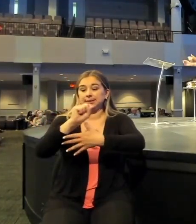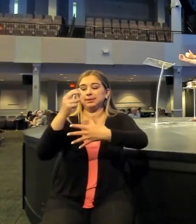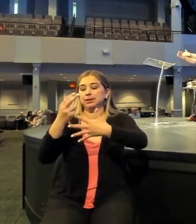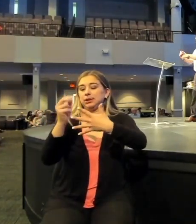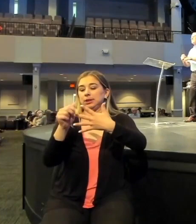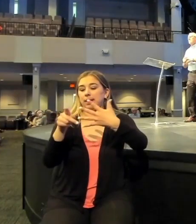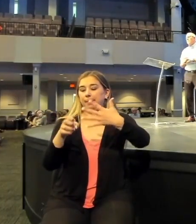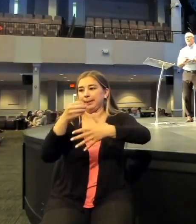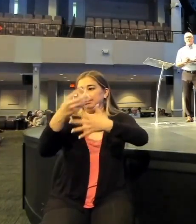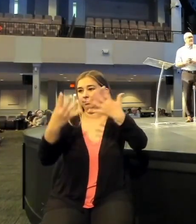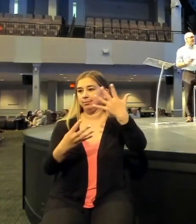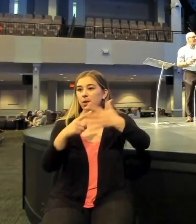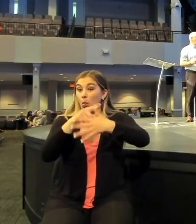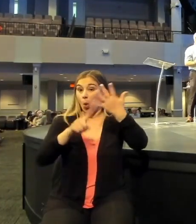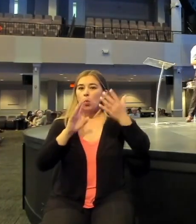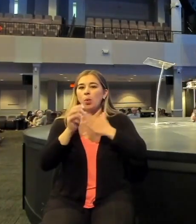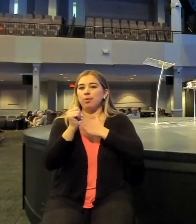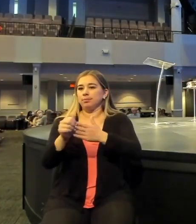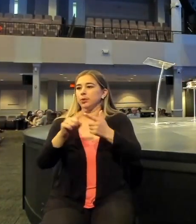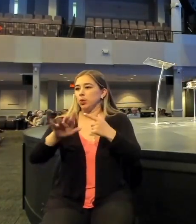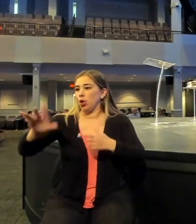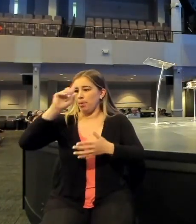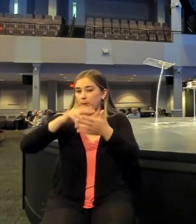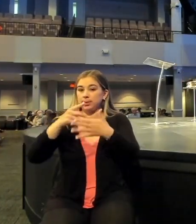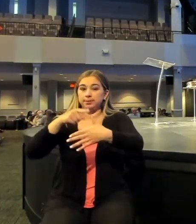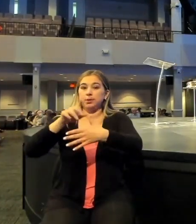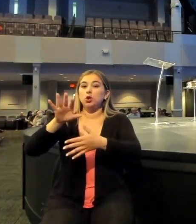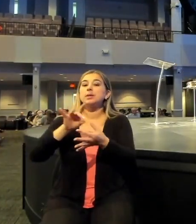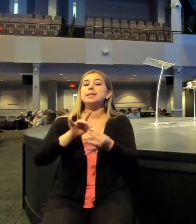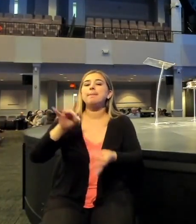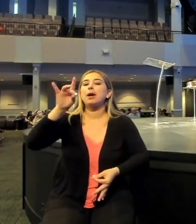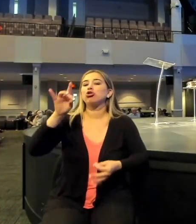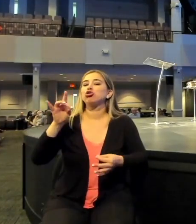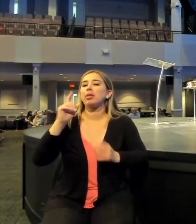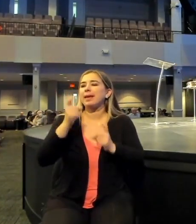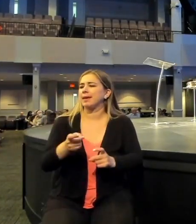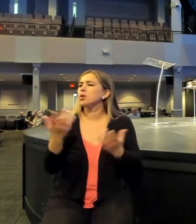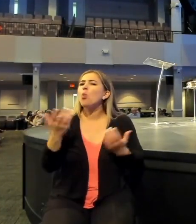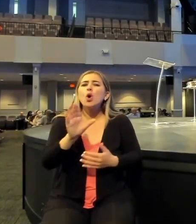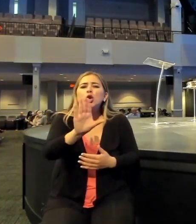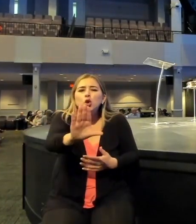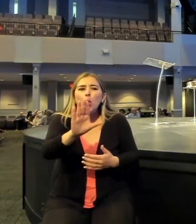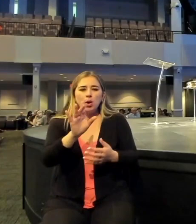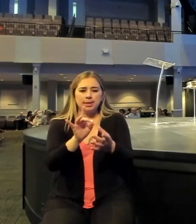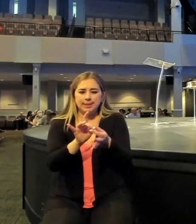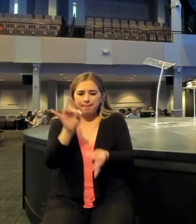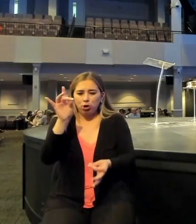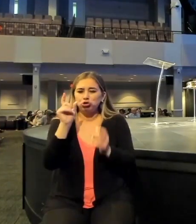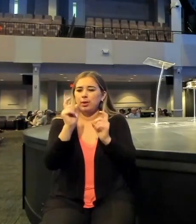life that will guide you to your purpose. Number one, your spiritual gifts. What are your spiritual gifts?